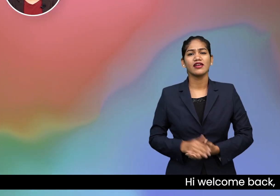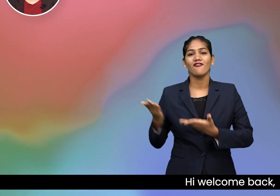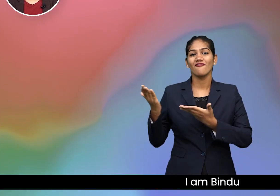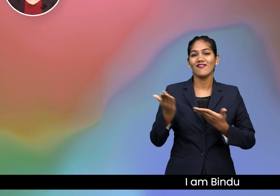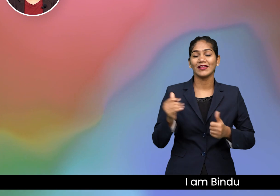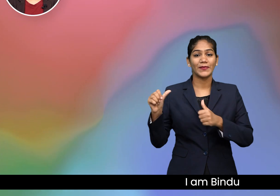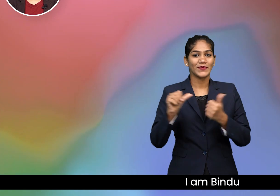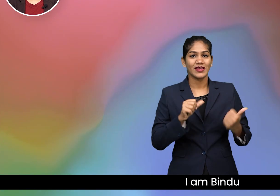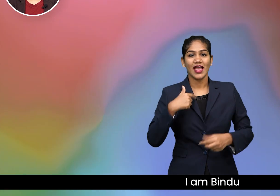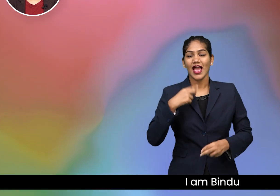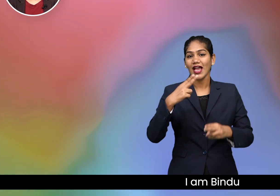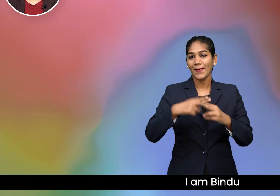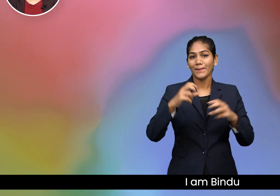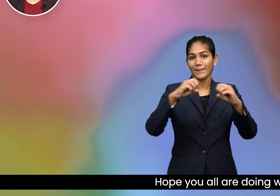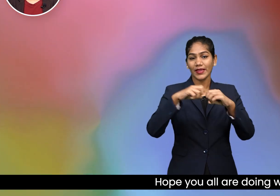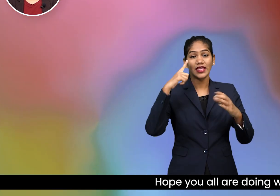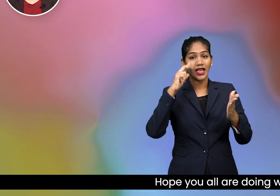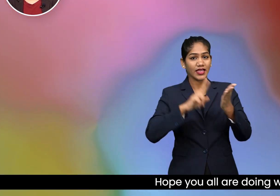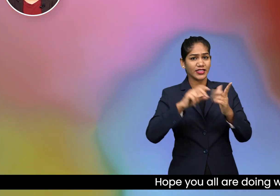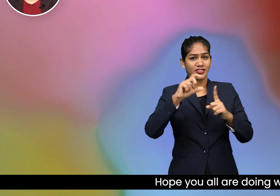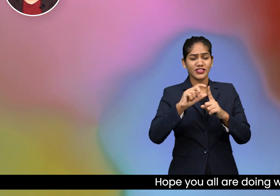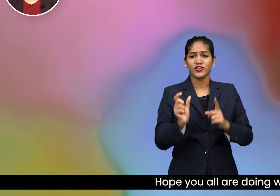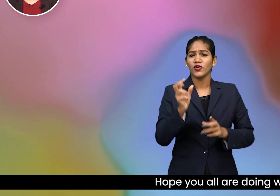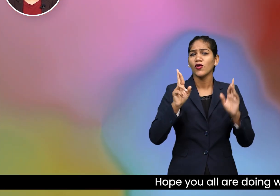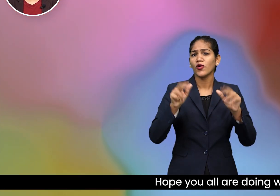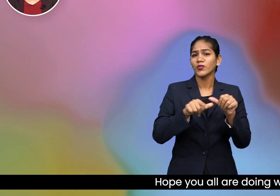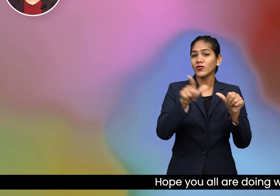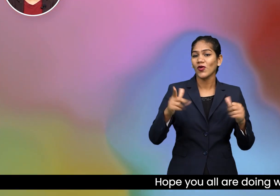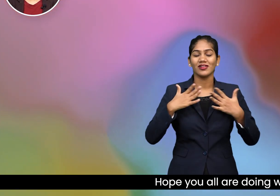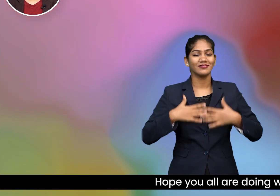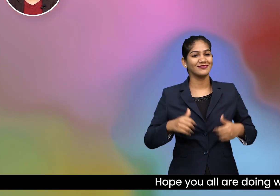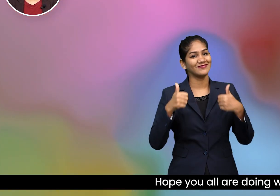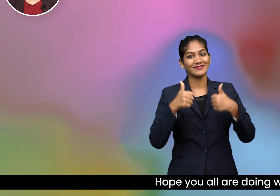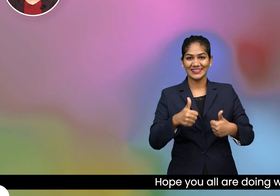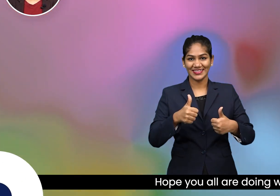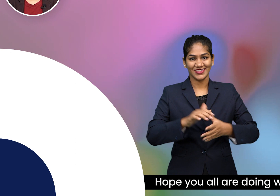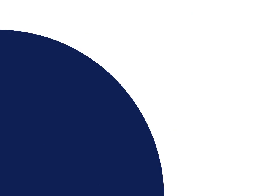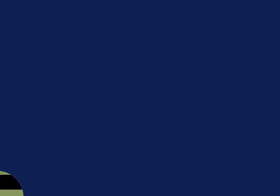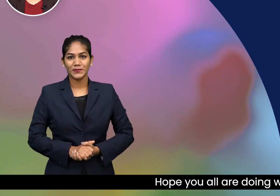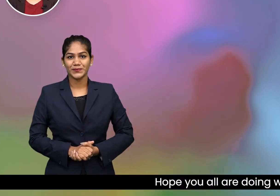welcome back. I am Bindu. Hope you all are doing well.